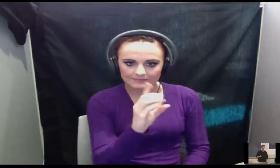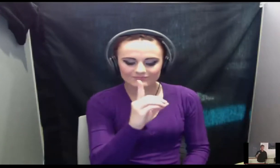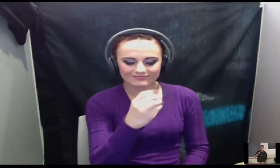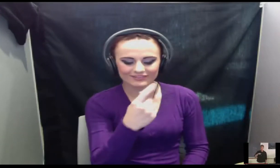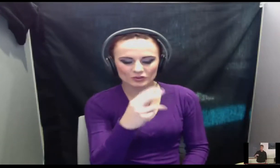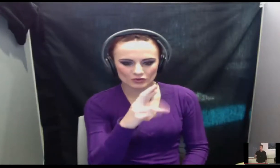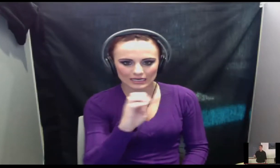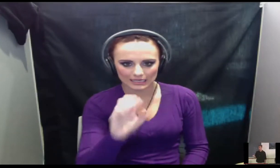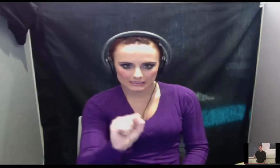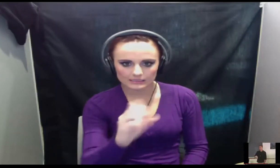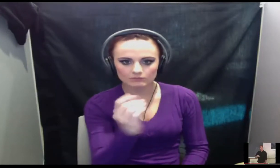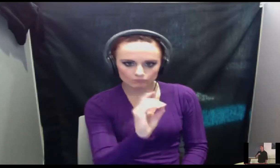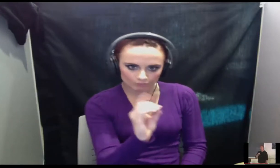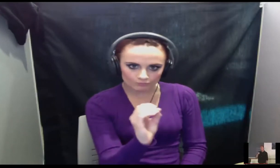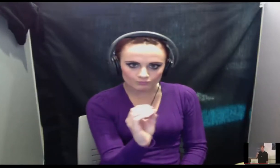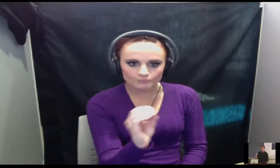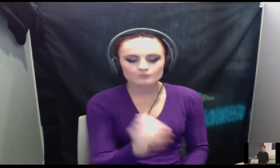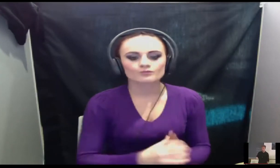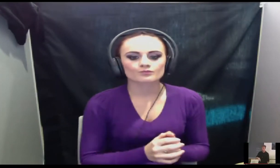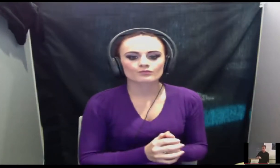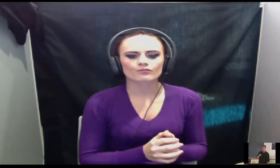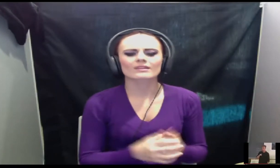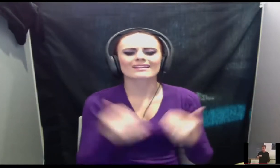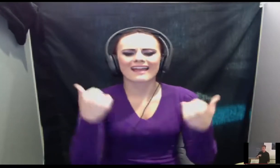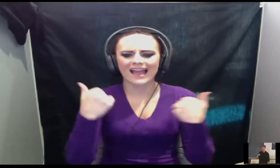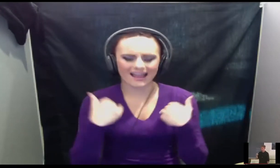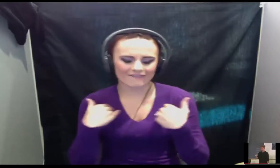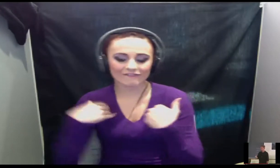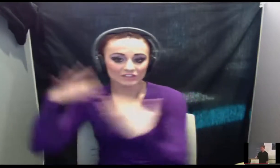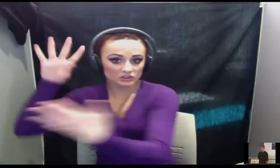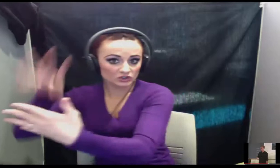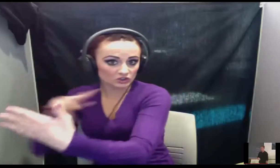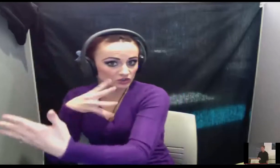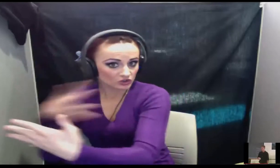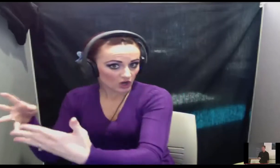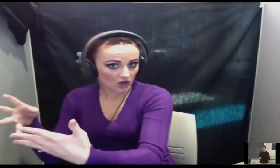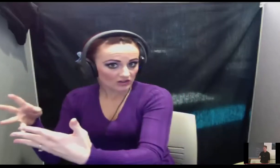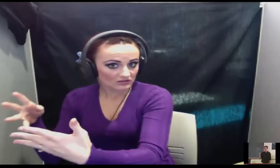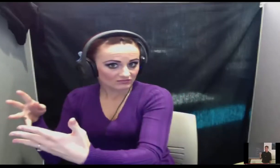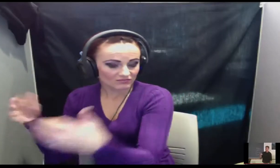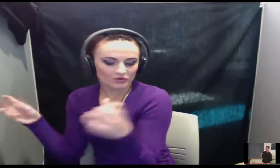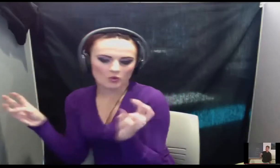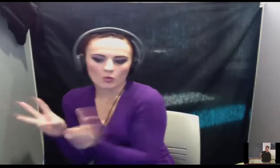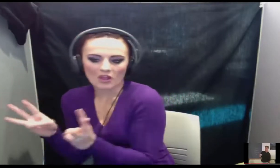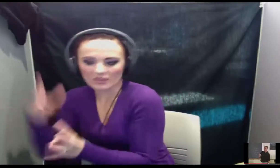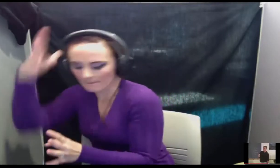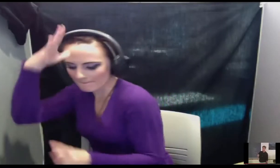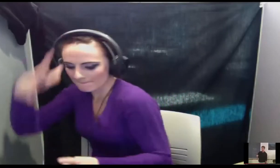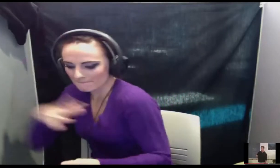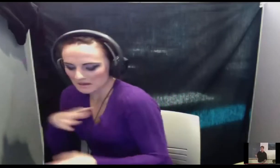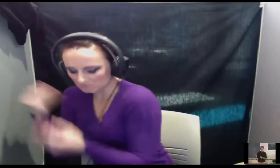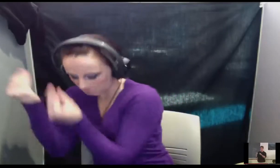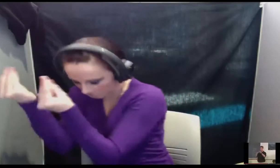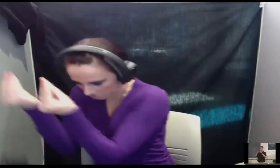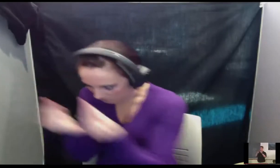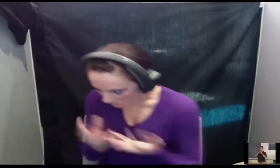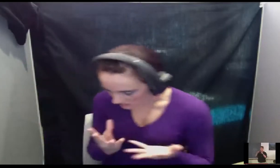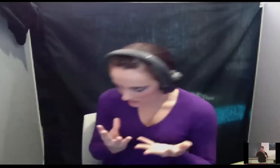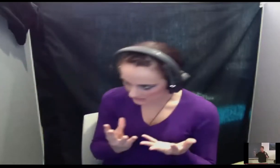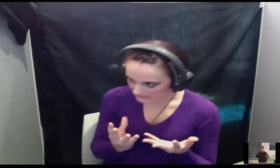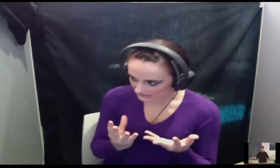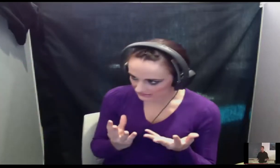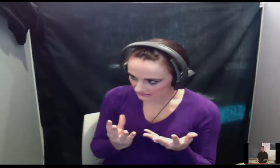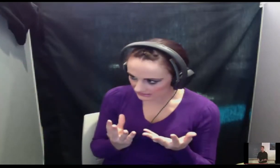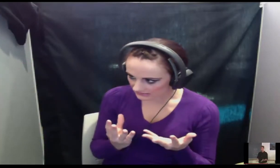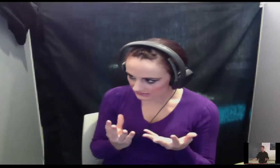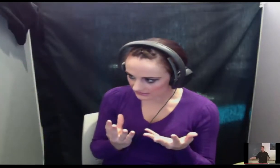And I have a little chart that some weather guy has told me that in this chart, or on this chart,